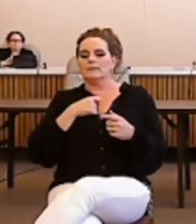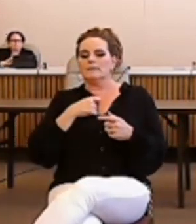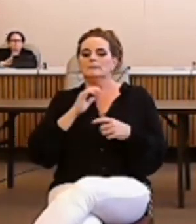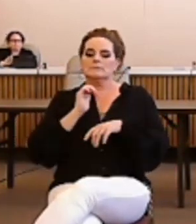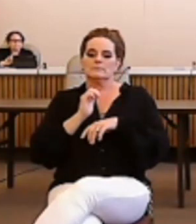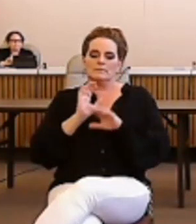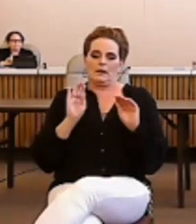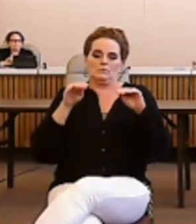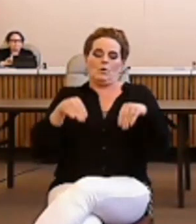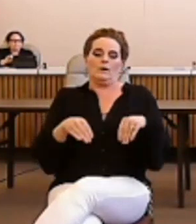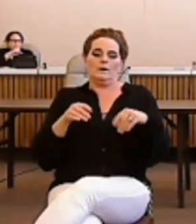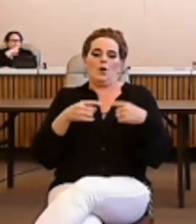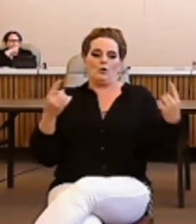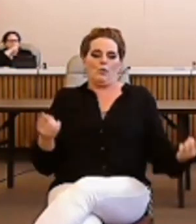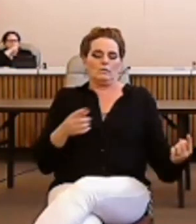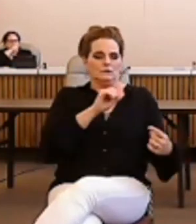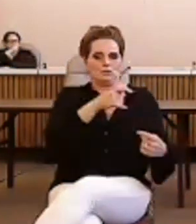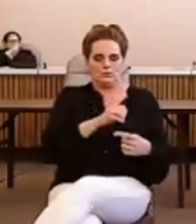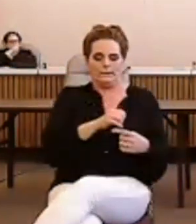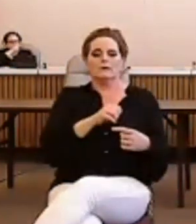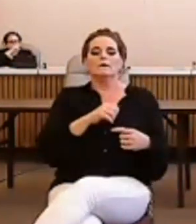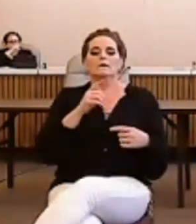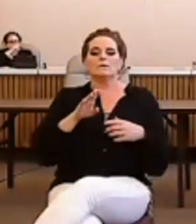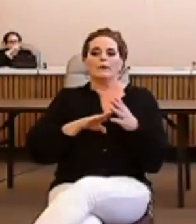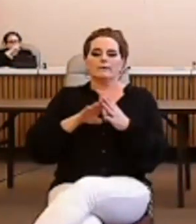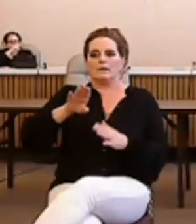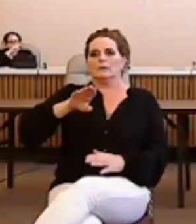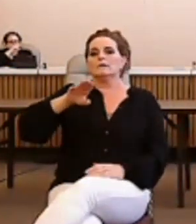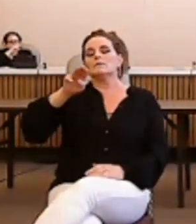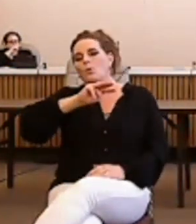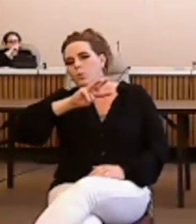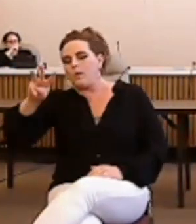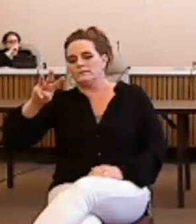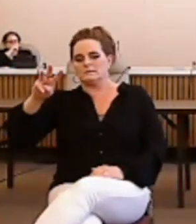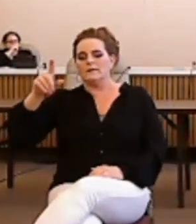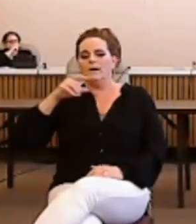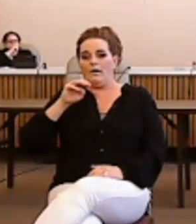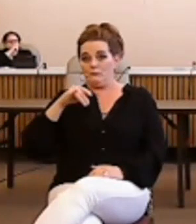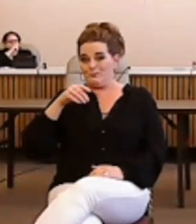it can come up the west side of Middle Road, because if something's ever